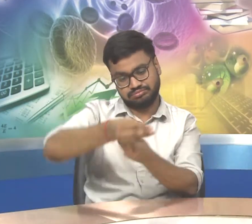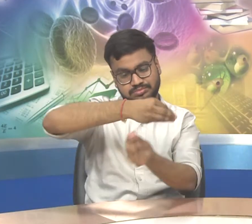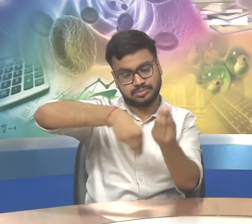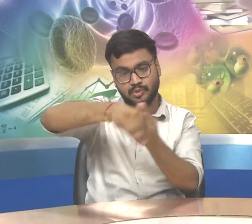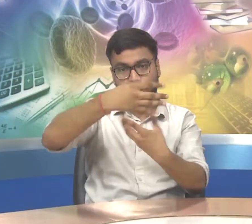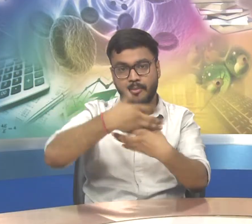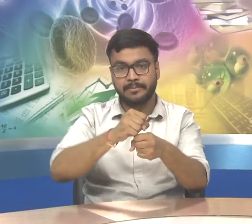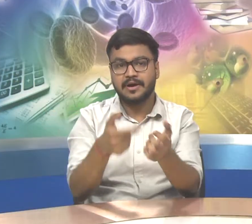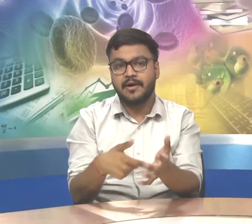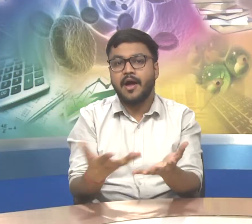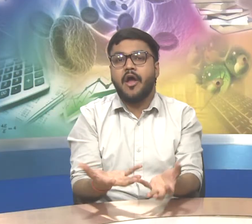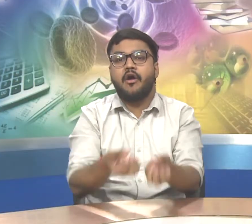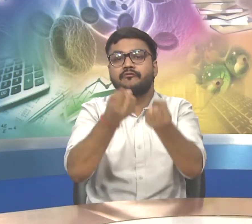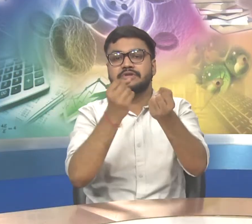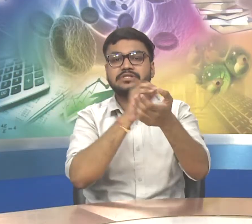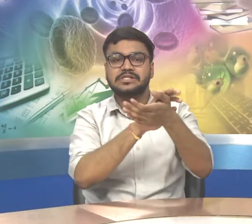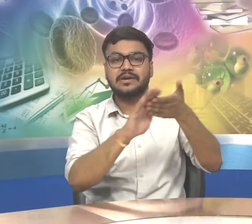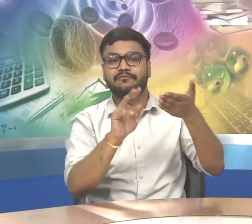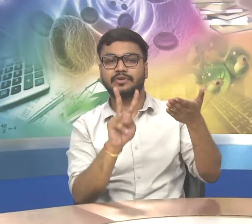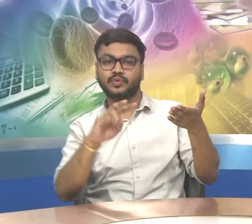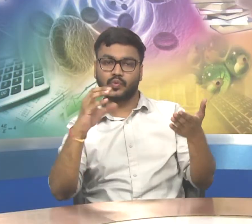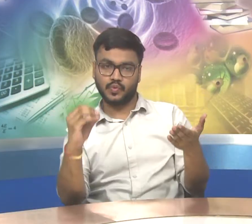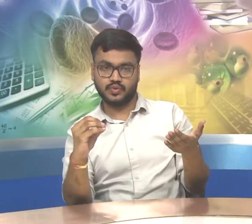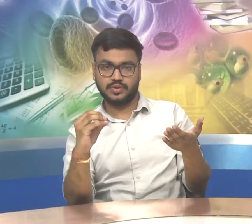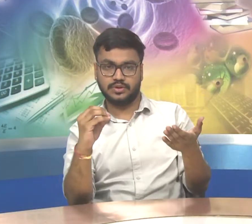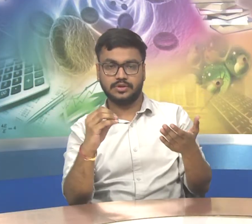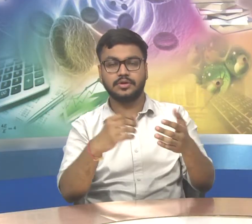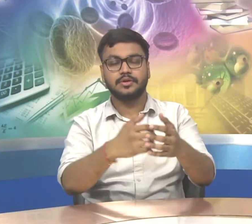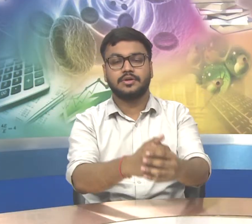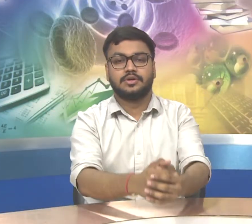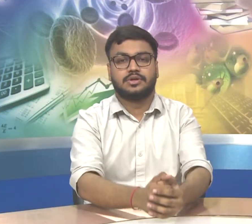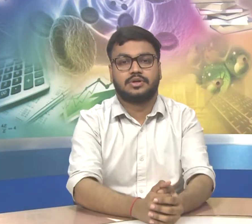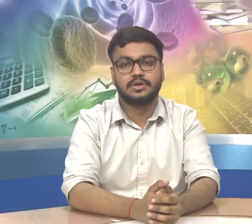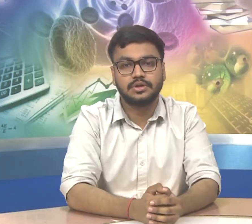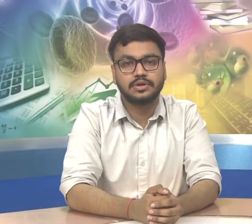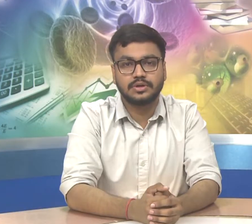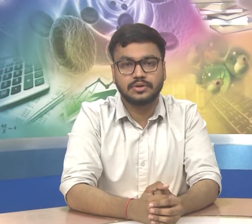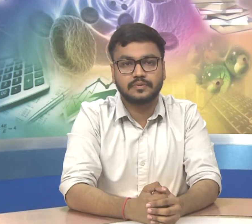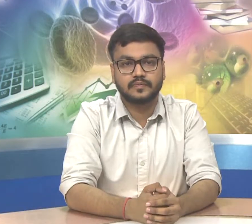atoms. So that's why its formula is H2O.